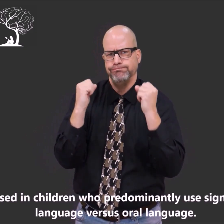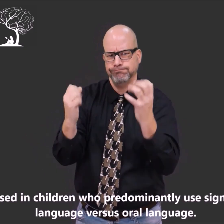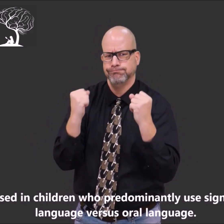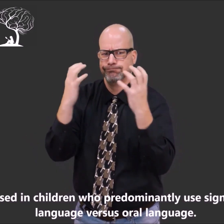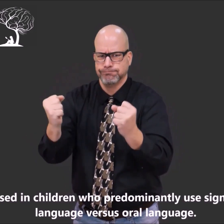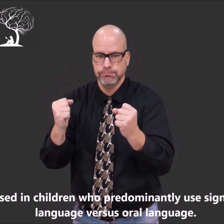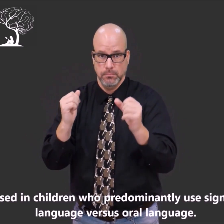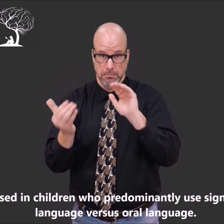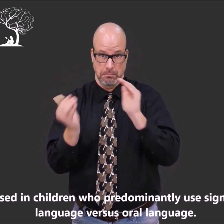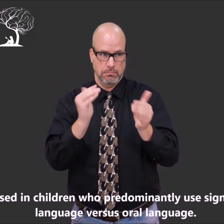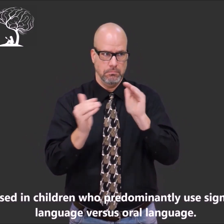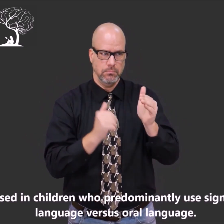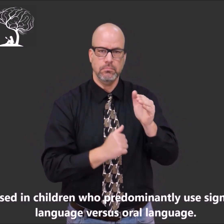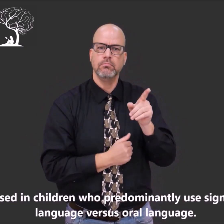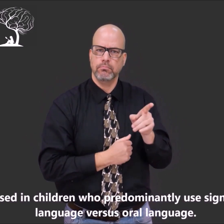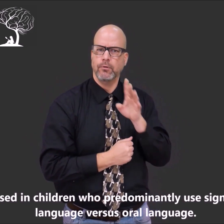oral language.